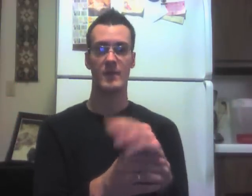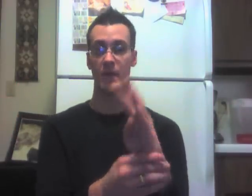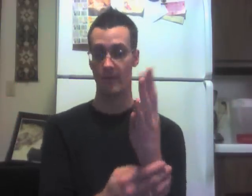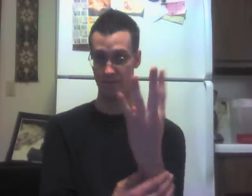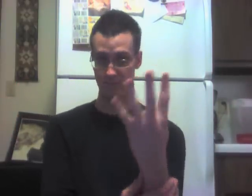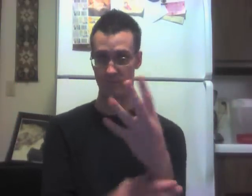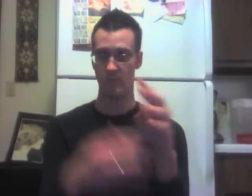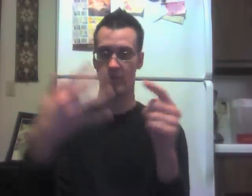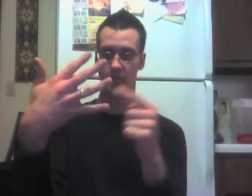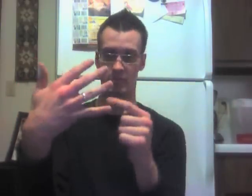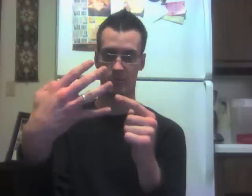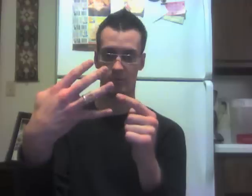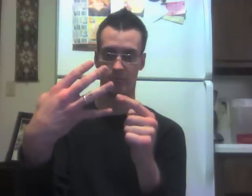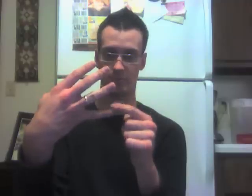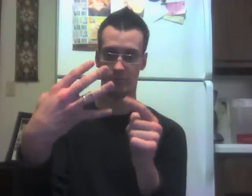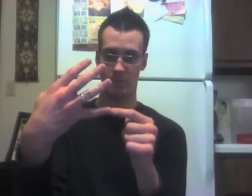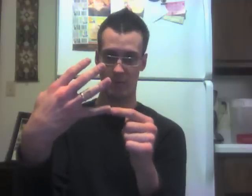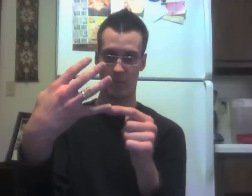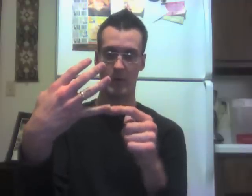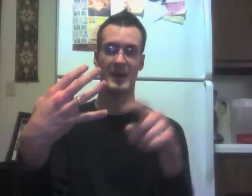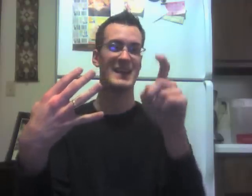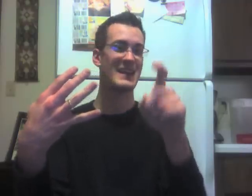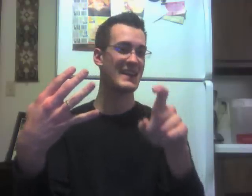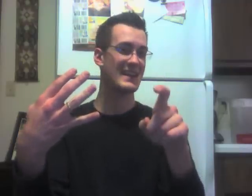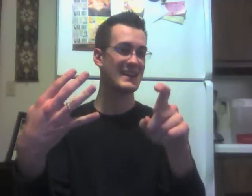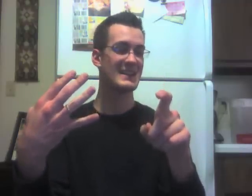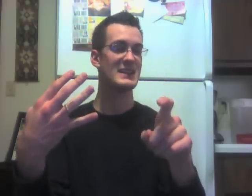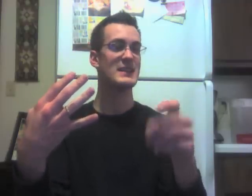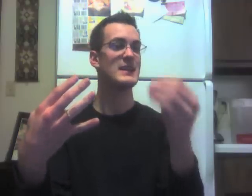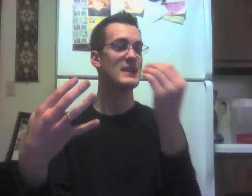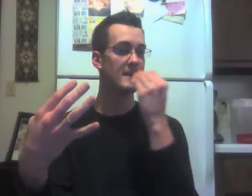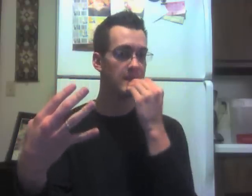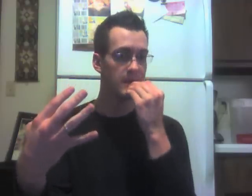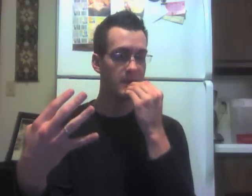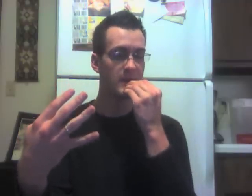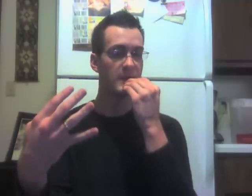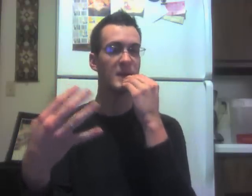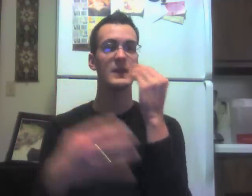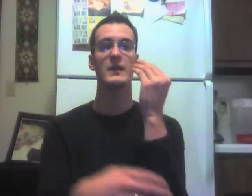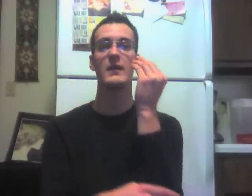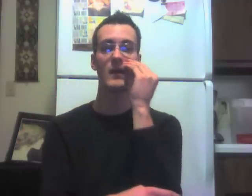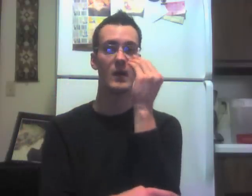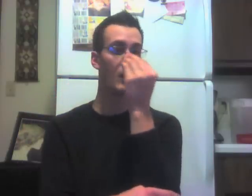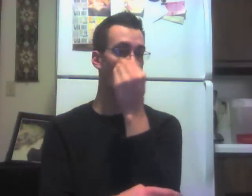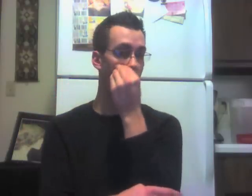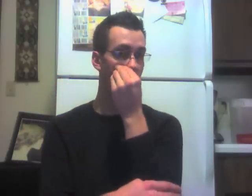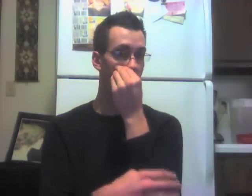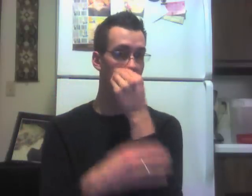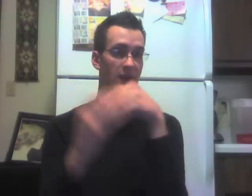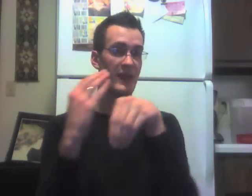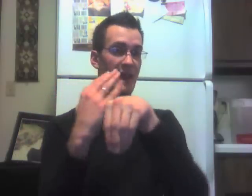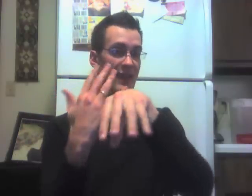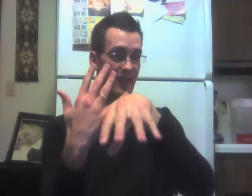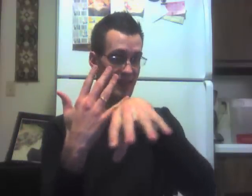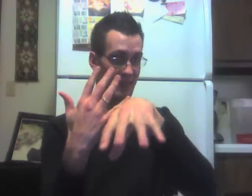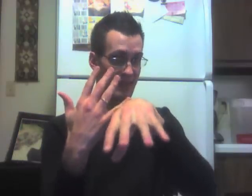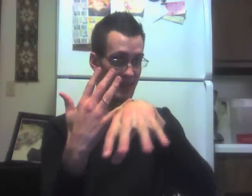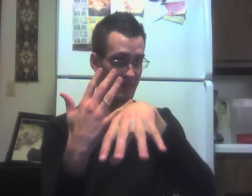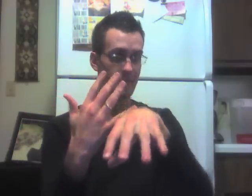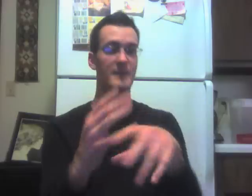a regular program of feeding and leaf and flower care. This can now be accomplished in an easy fashion by